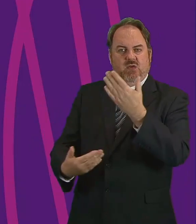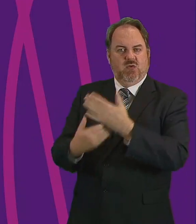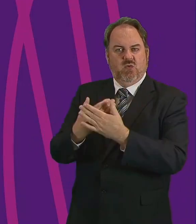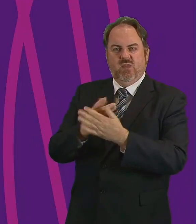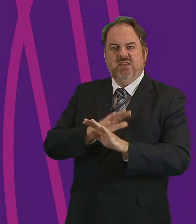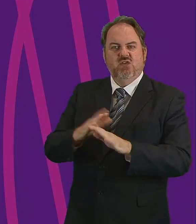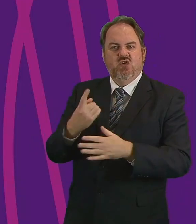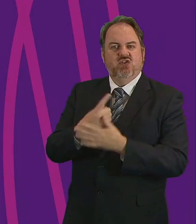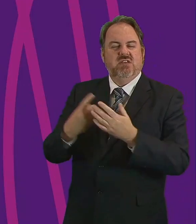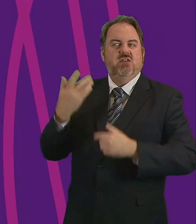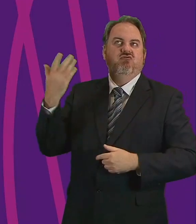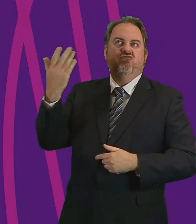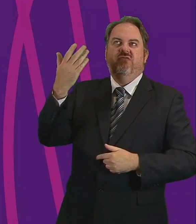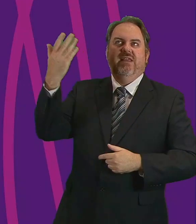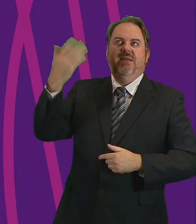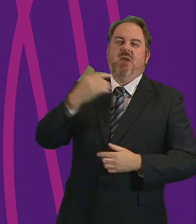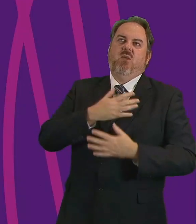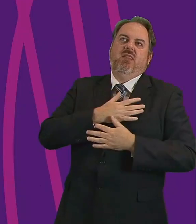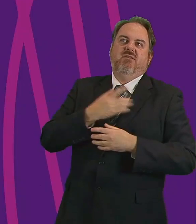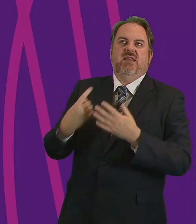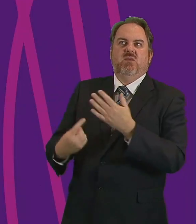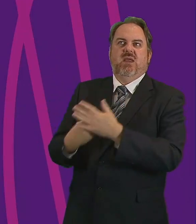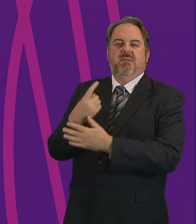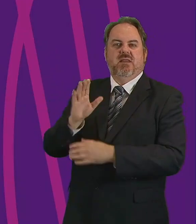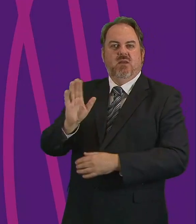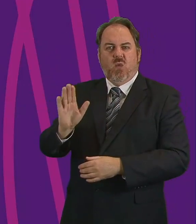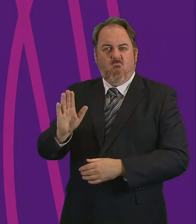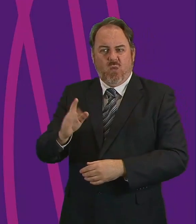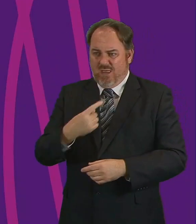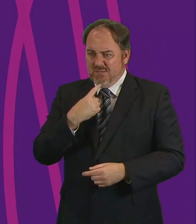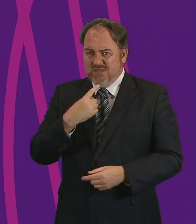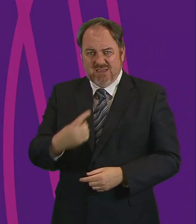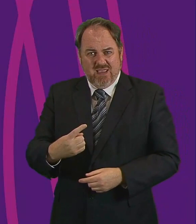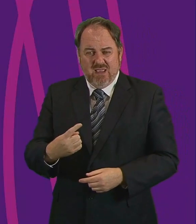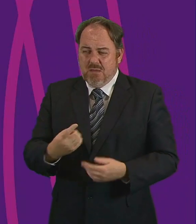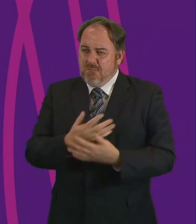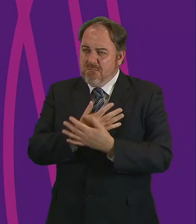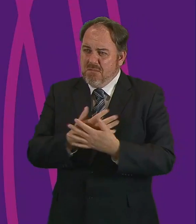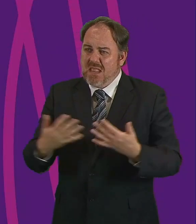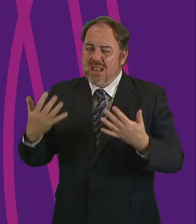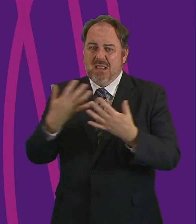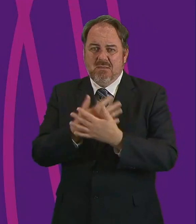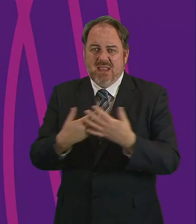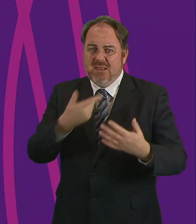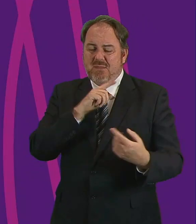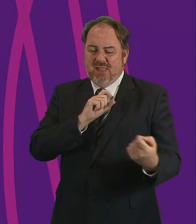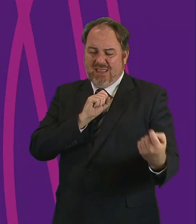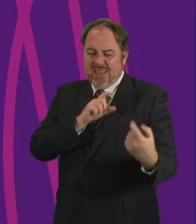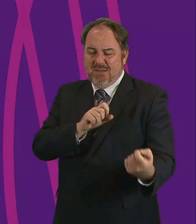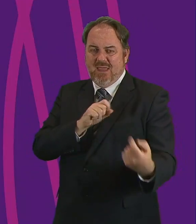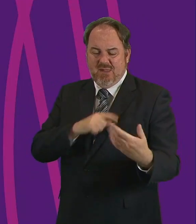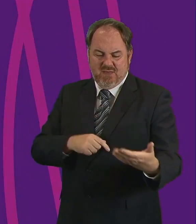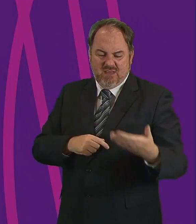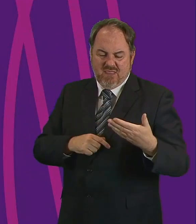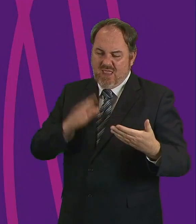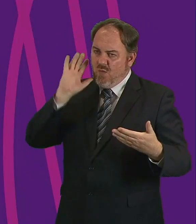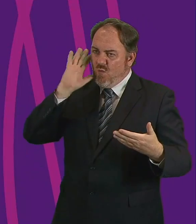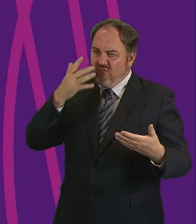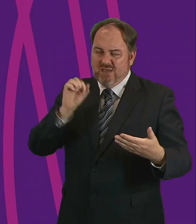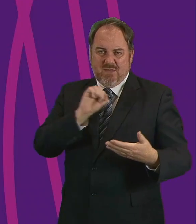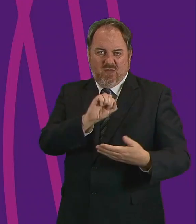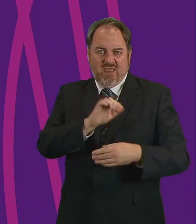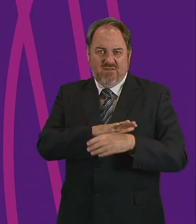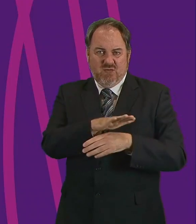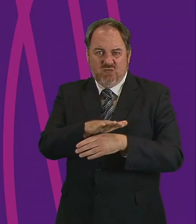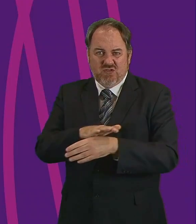delivery. I know from my inbox that people are hurting and they are worried about their future. 1